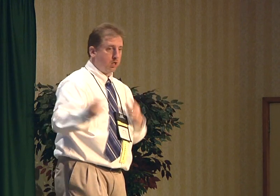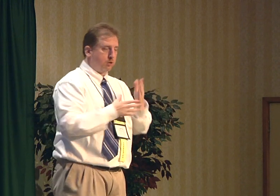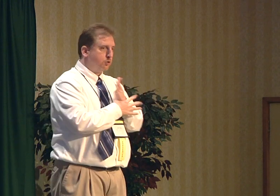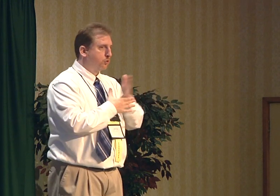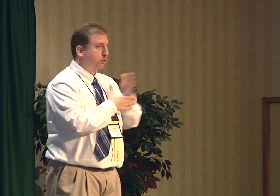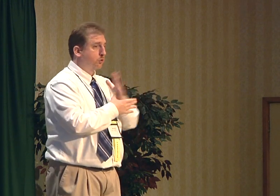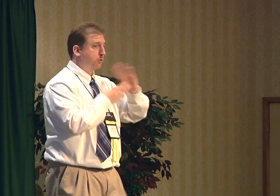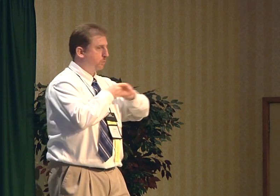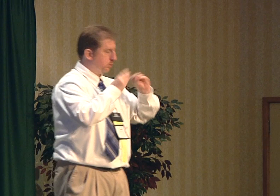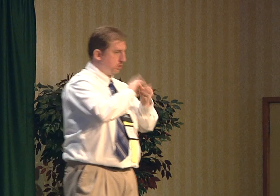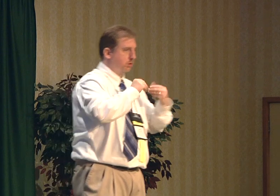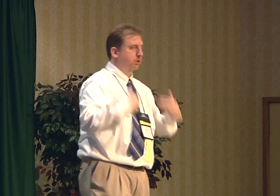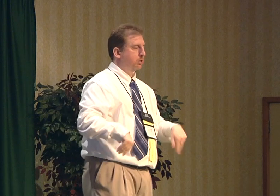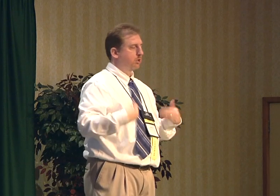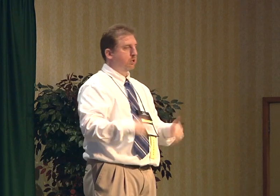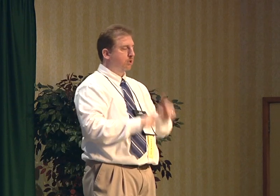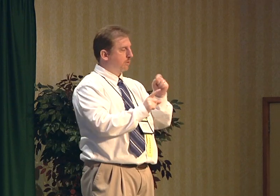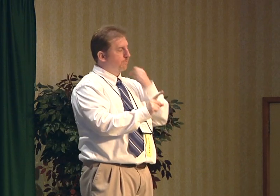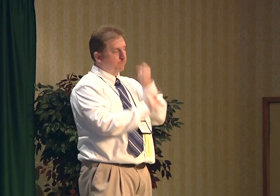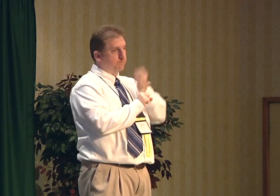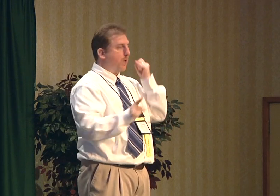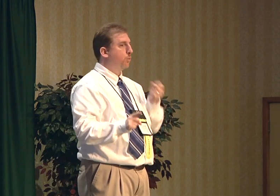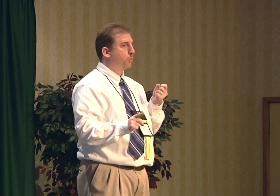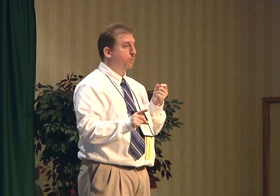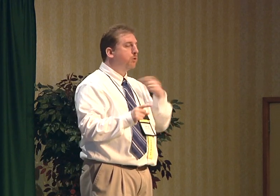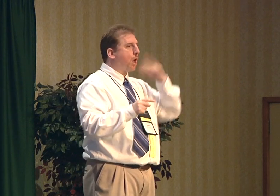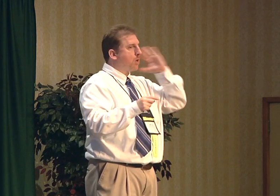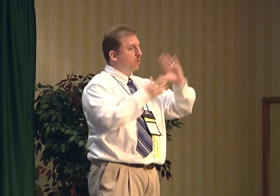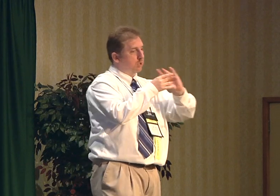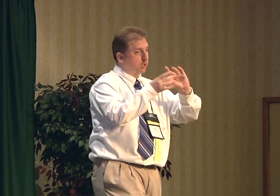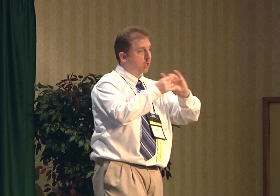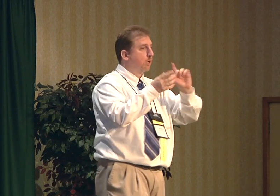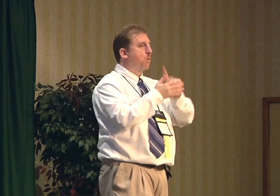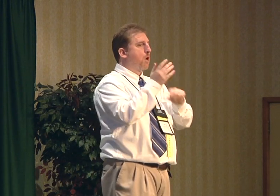People were coming up in front of the forum and sharing their stories, and they were very impactful.